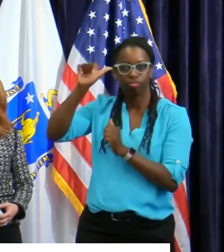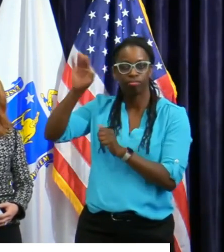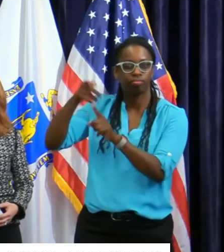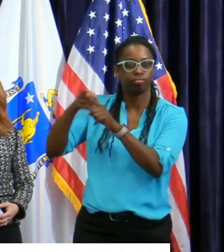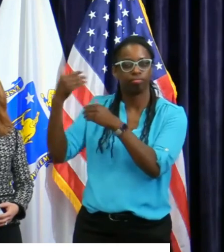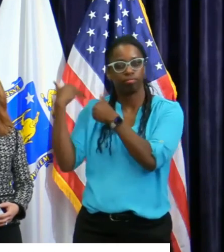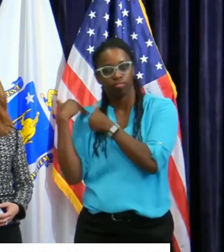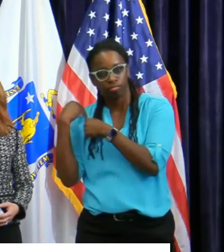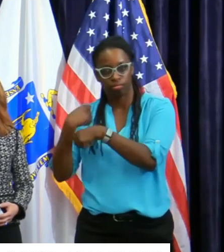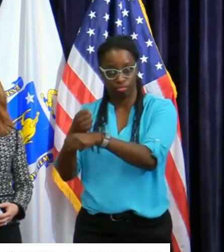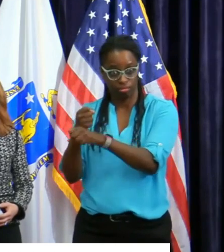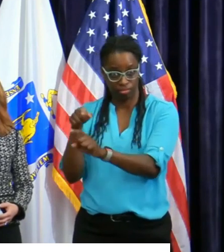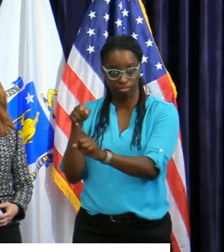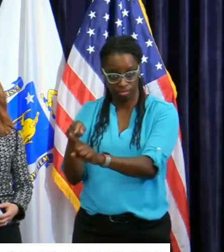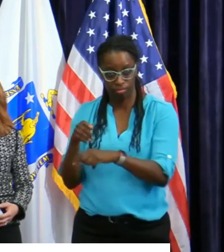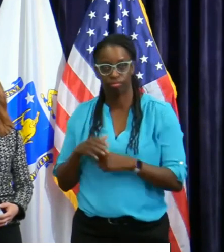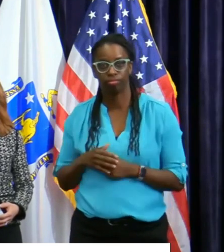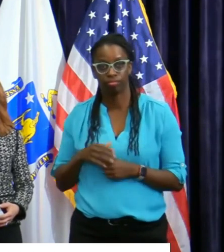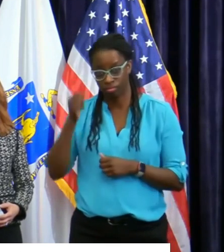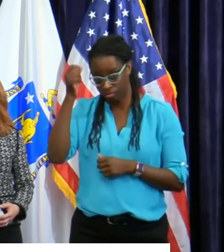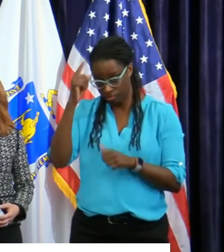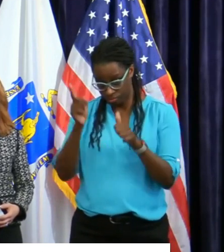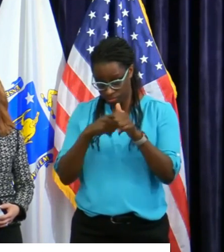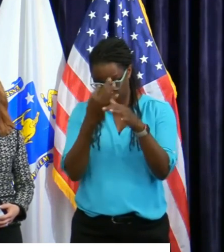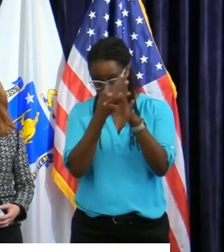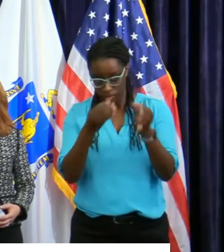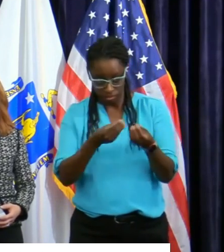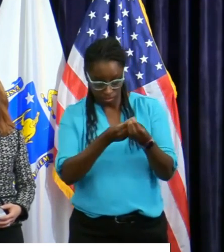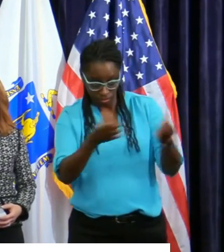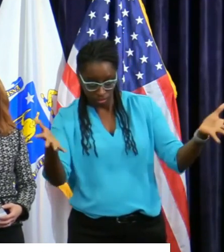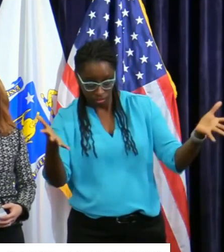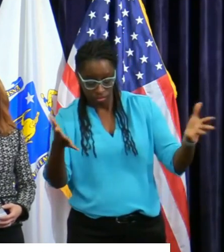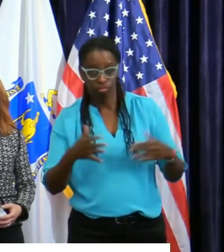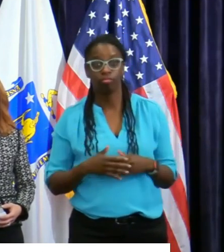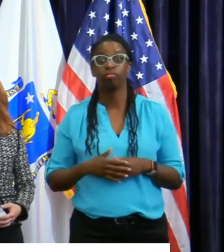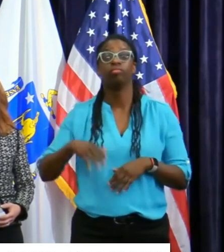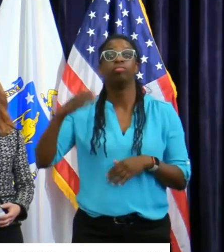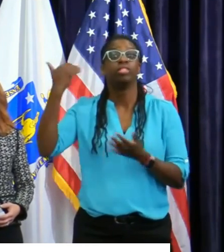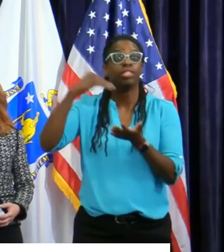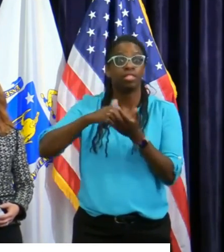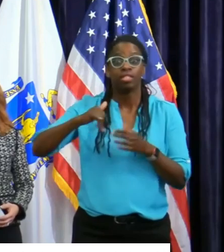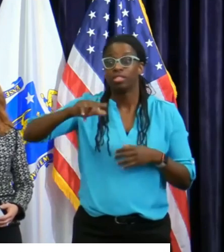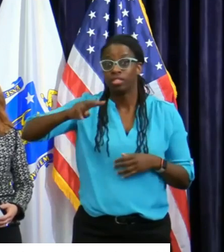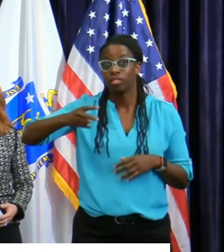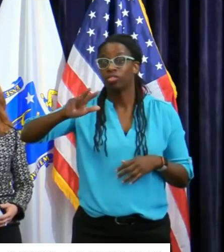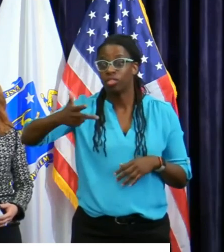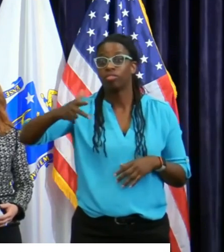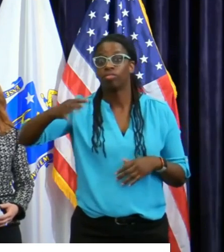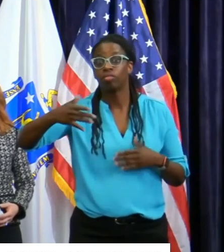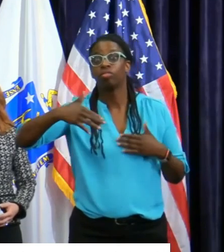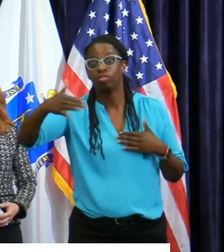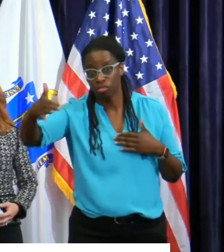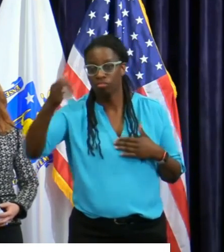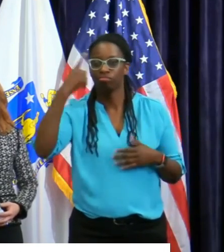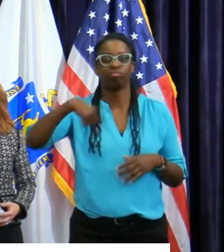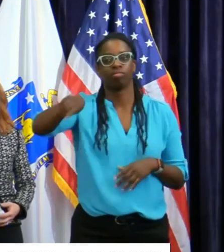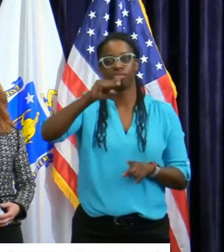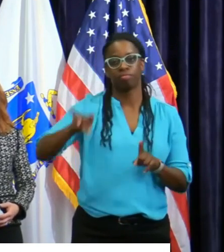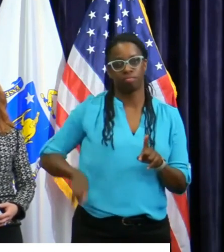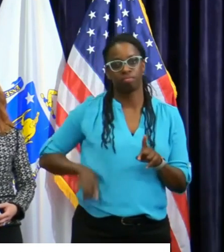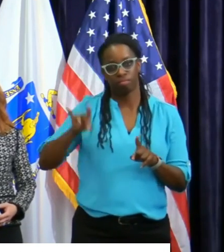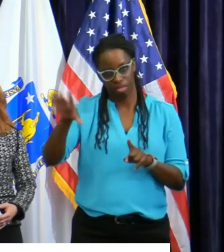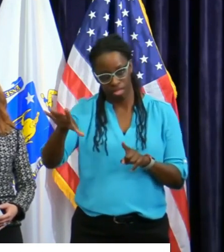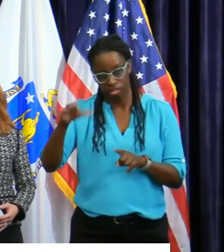for proposals last Friday, and we are already involved in negotiations with a number of manufacturers, and we